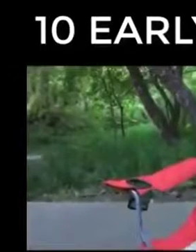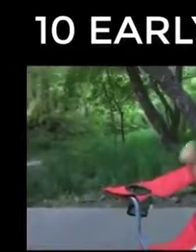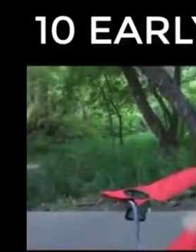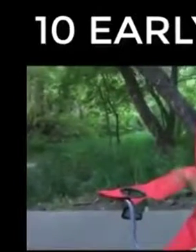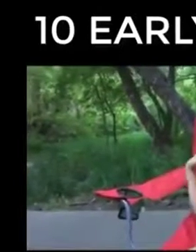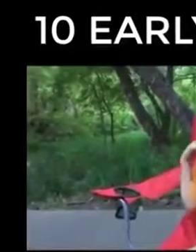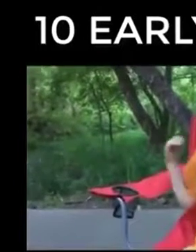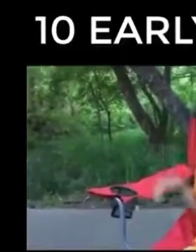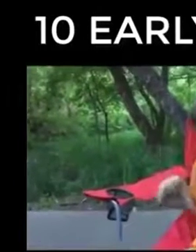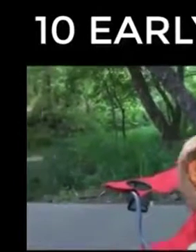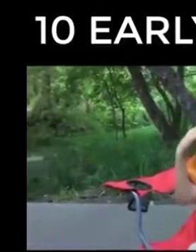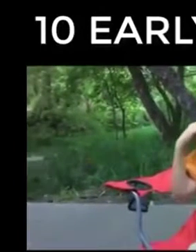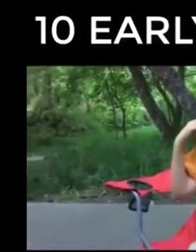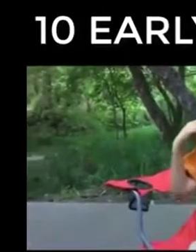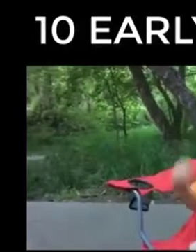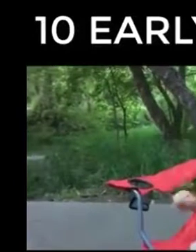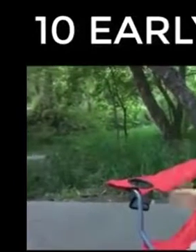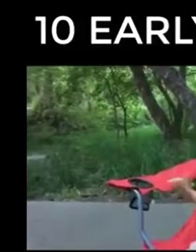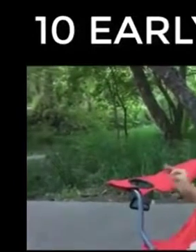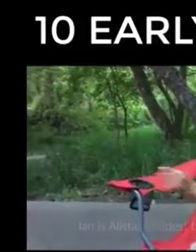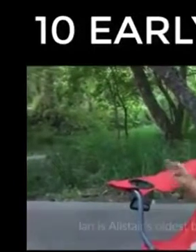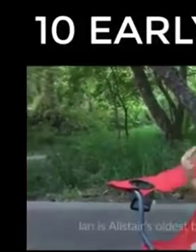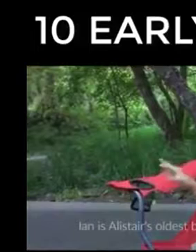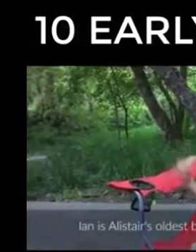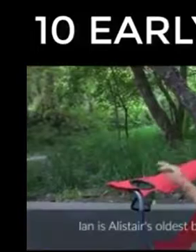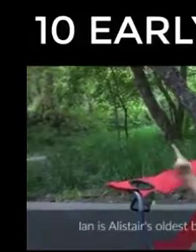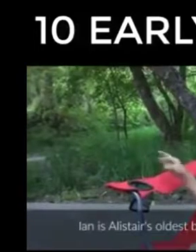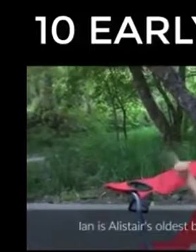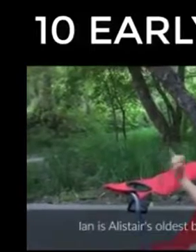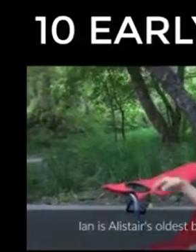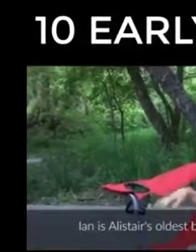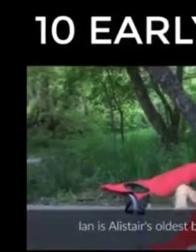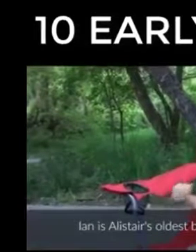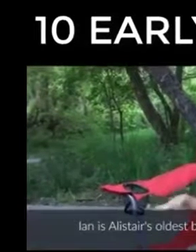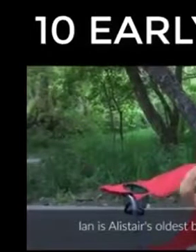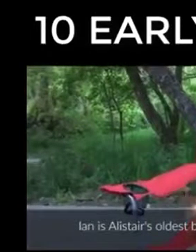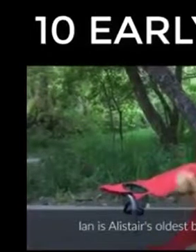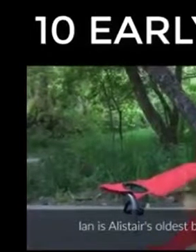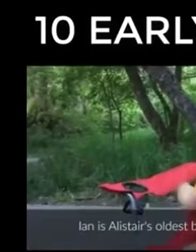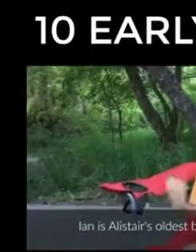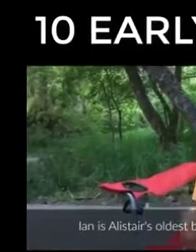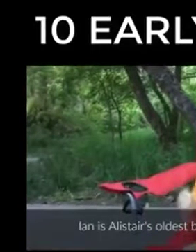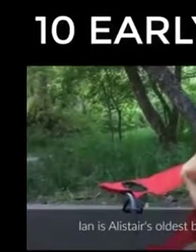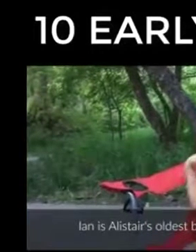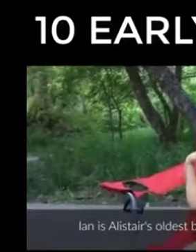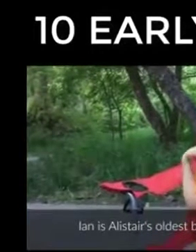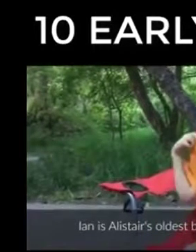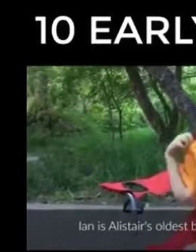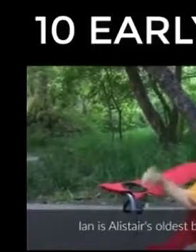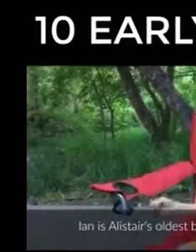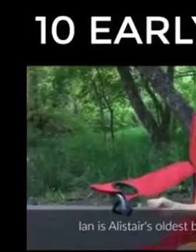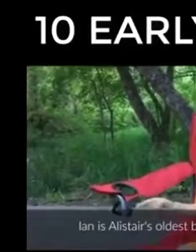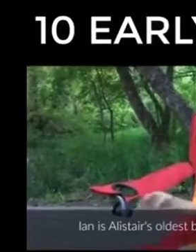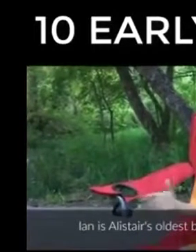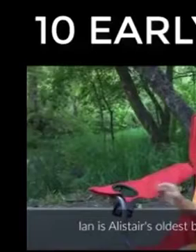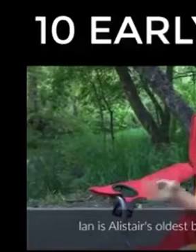cover all the signs and symptoms of autism, we hope this gets you started in the right direction. If you seriously think someone you love has autism, please reach out to a